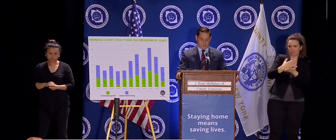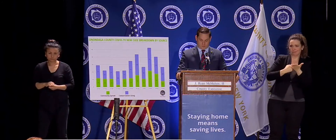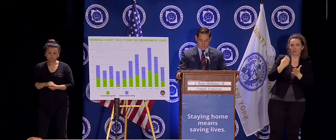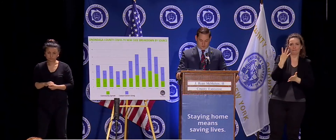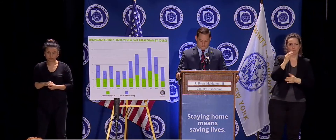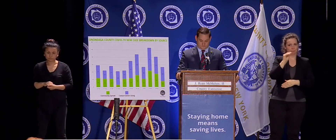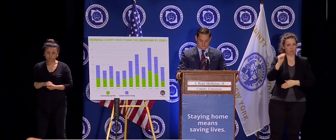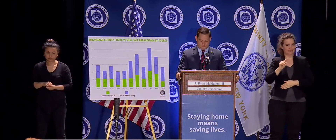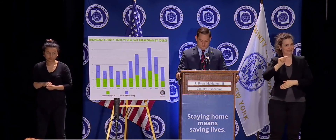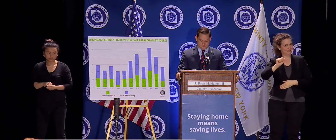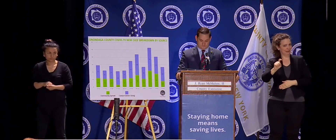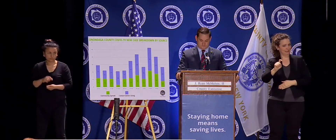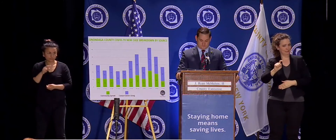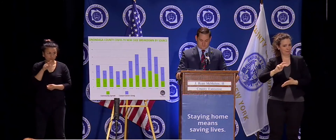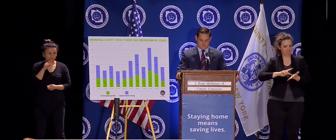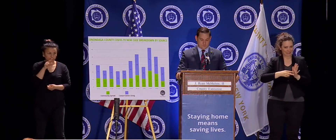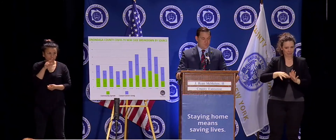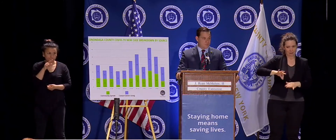Are you seeing